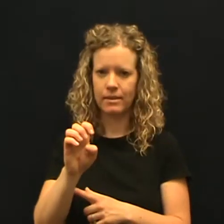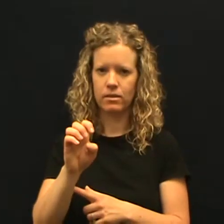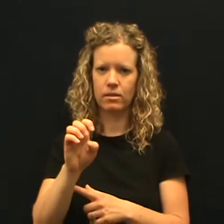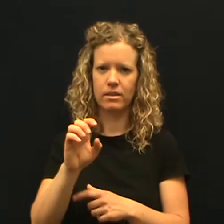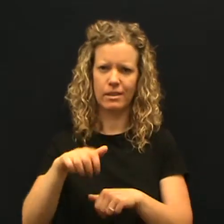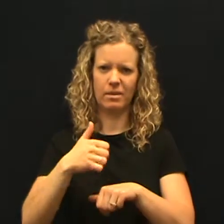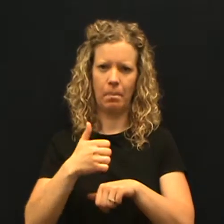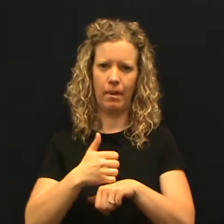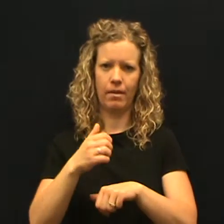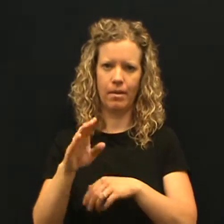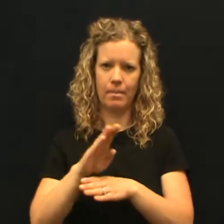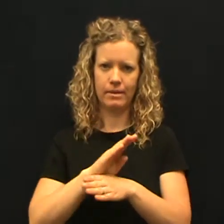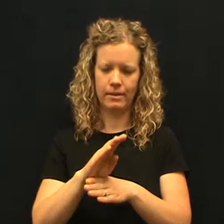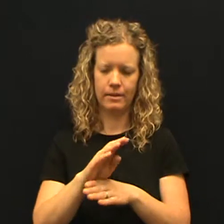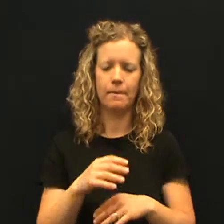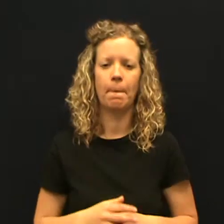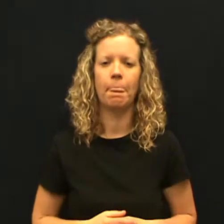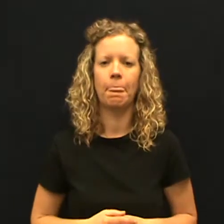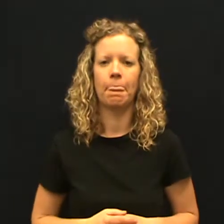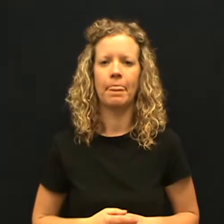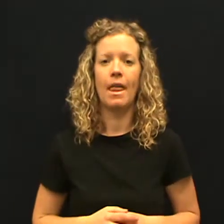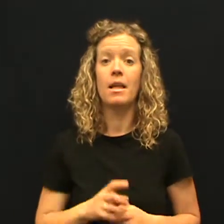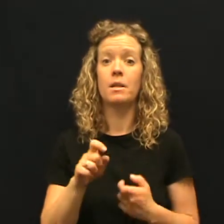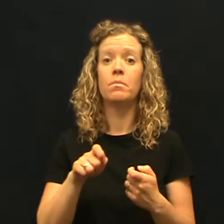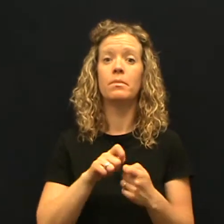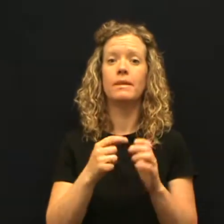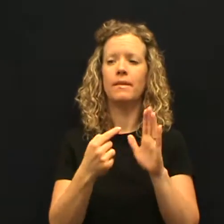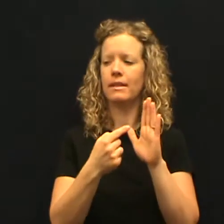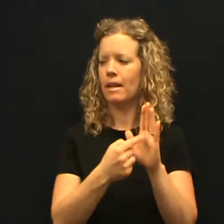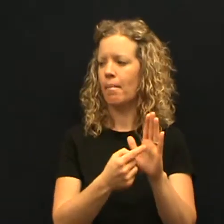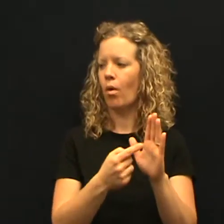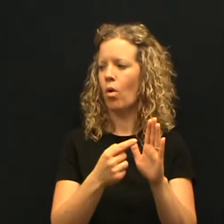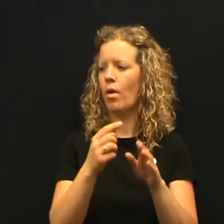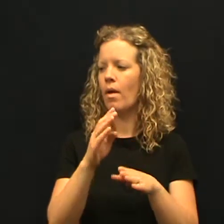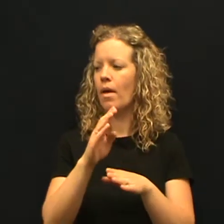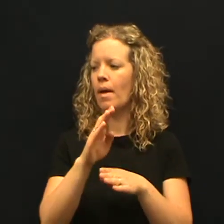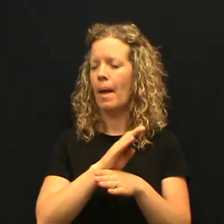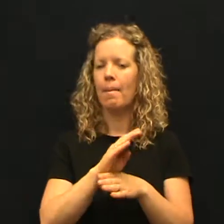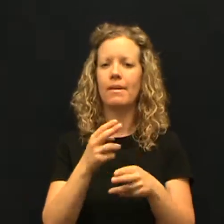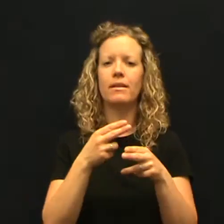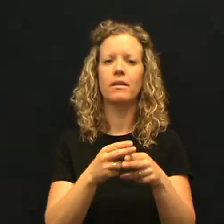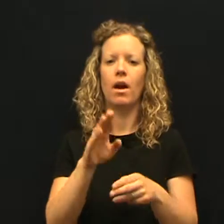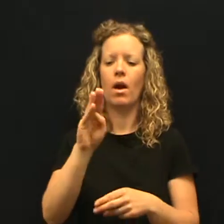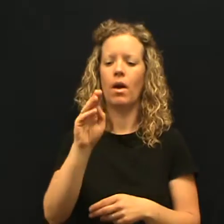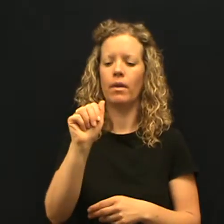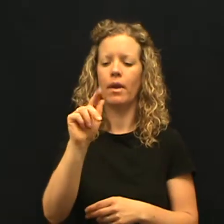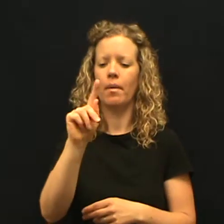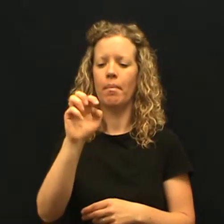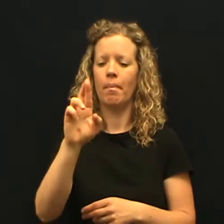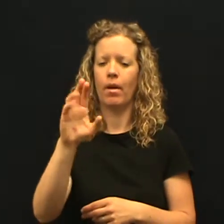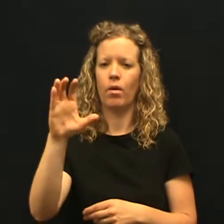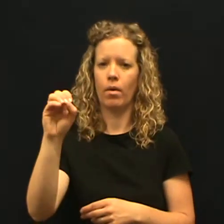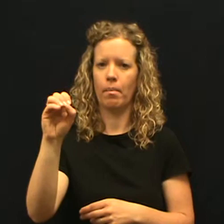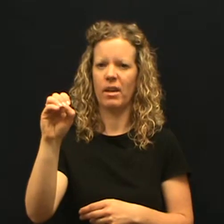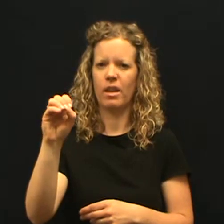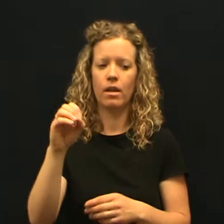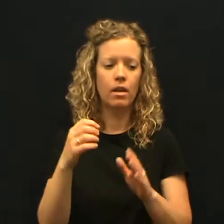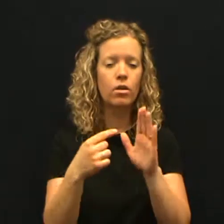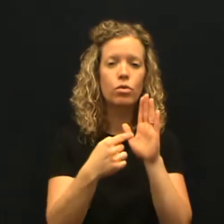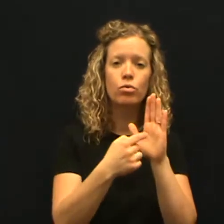this particular example, we have a company called Baker Company, and it shows in 2008 we had common